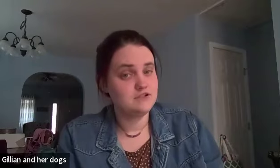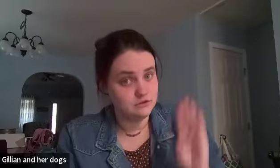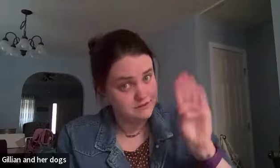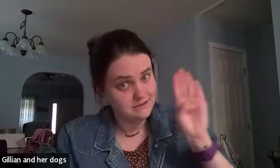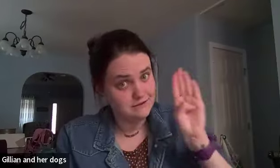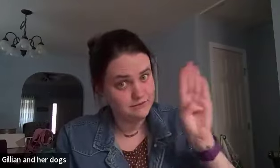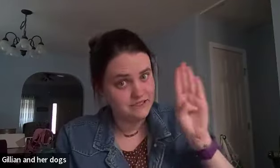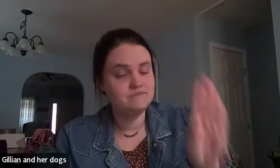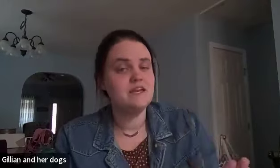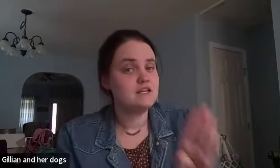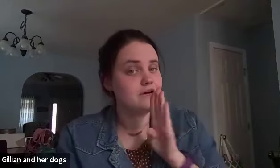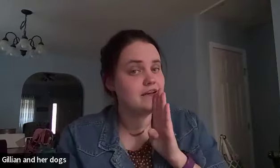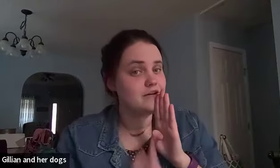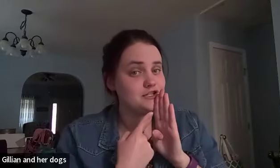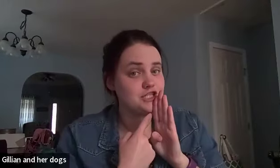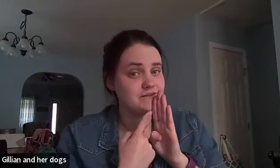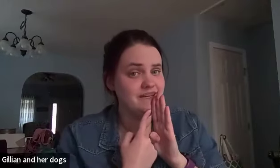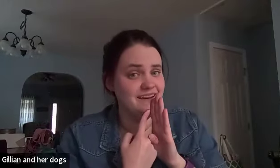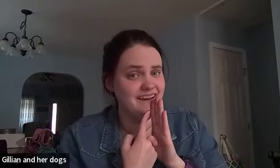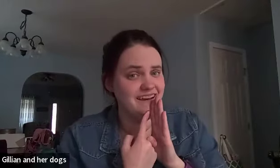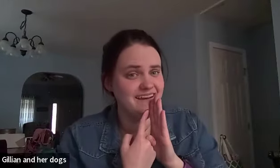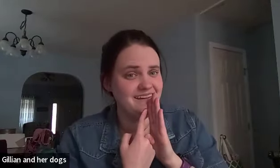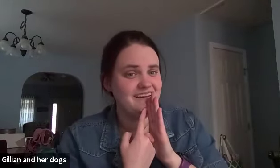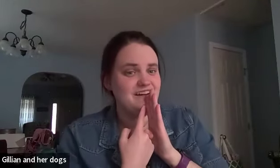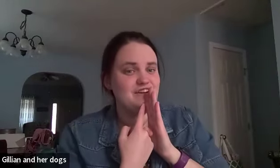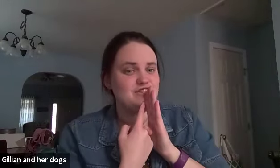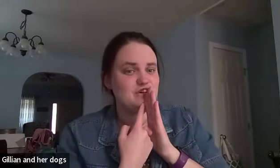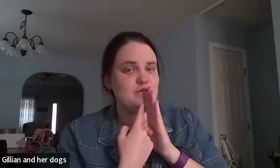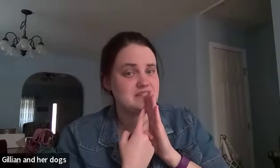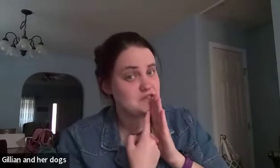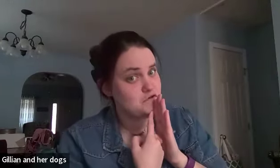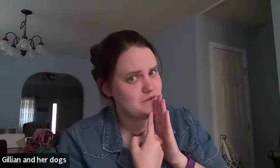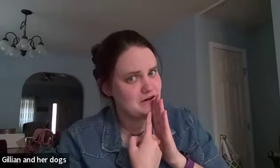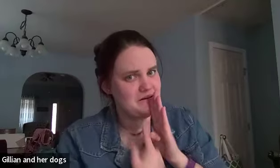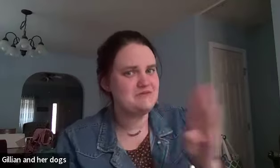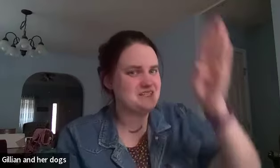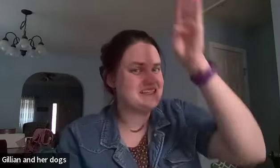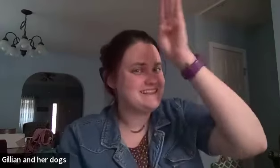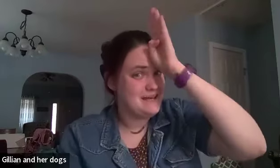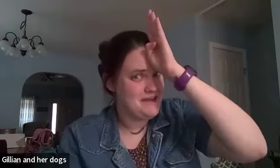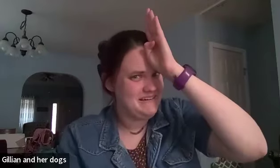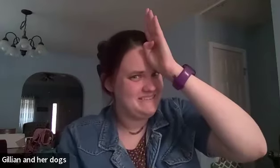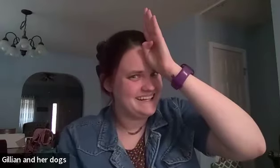that starts with that letter B is right here at your chin. So this is the female one versus the male